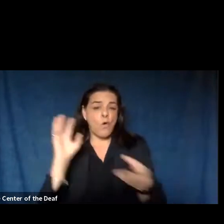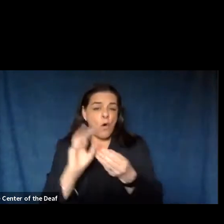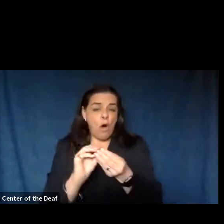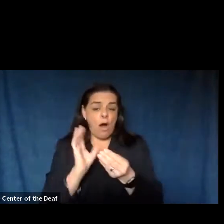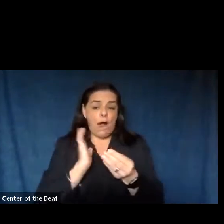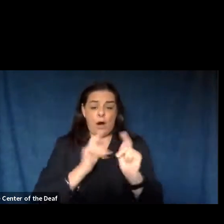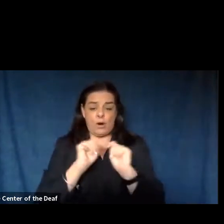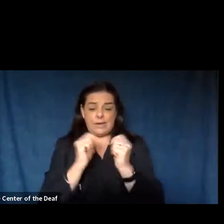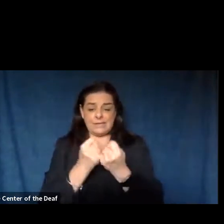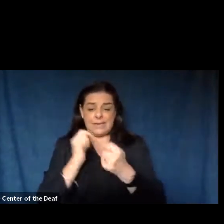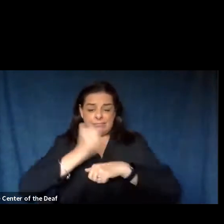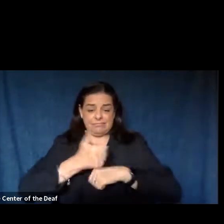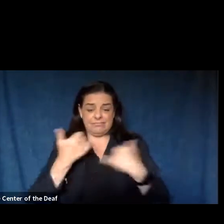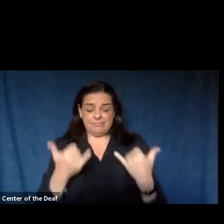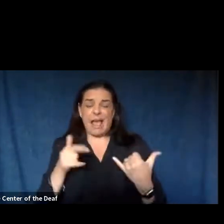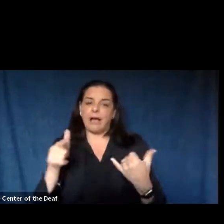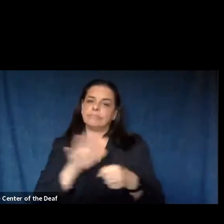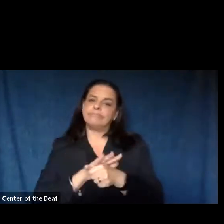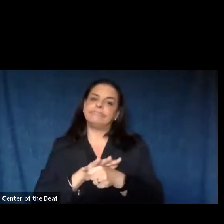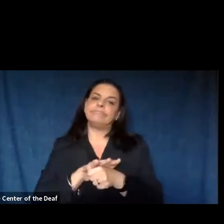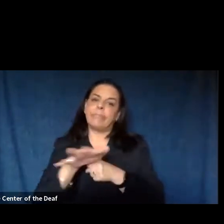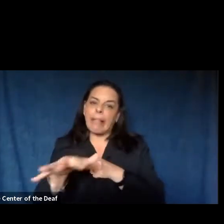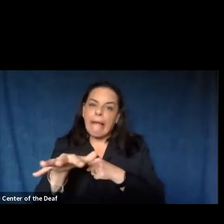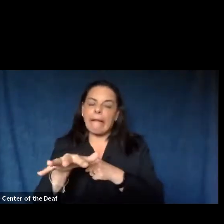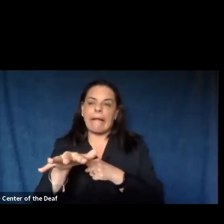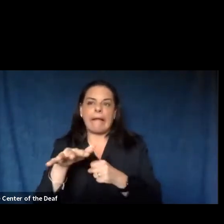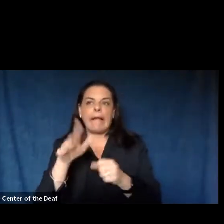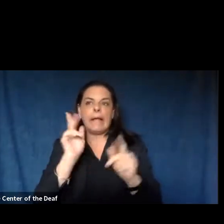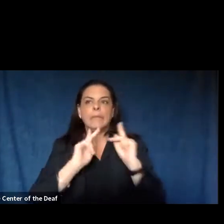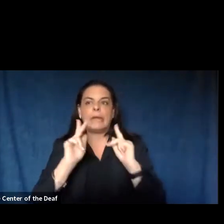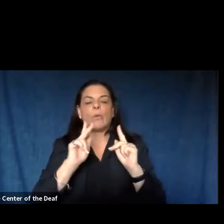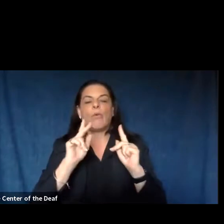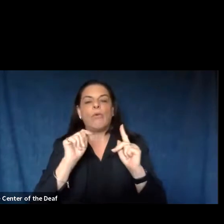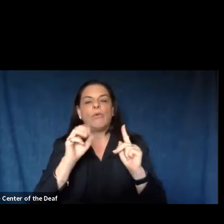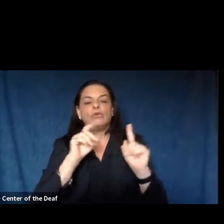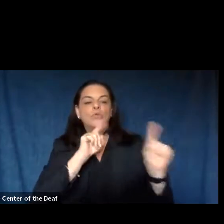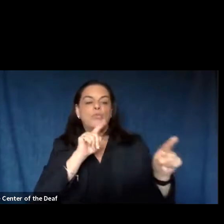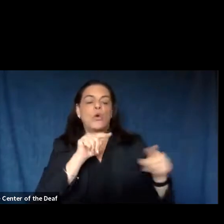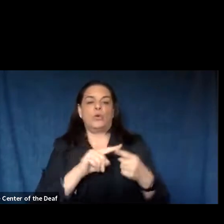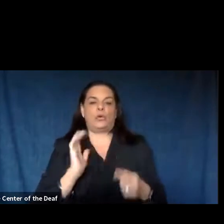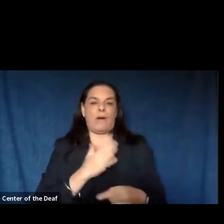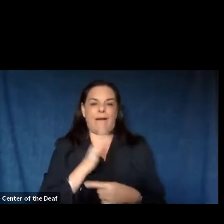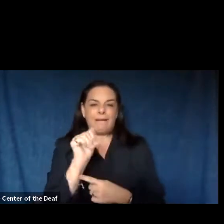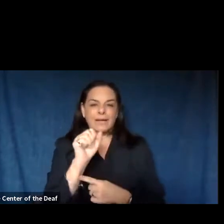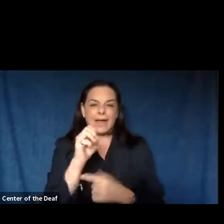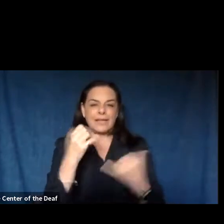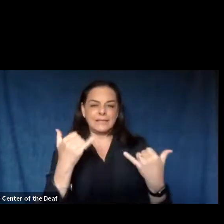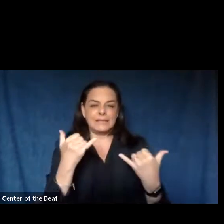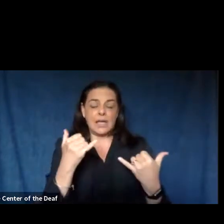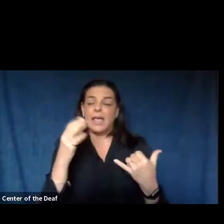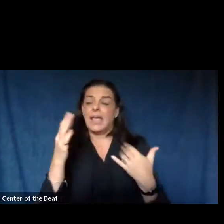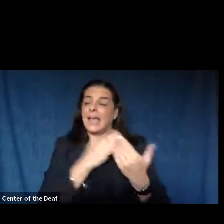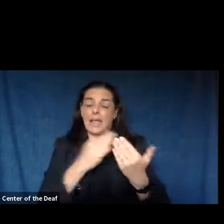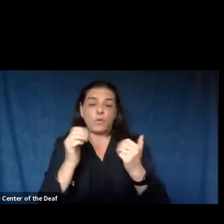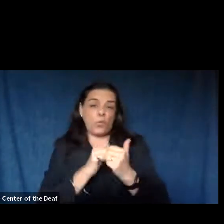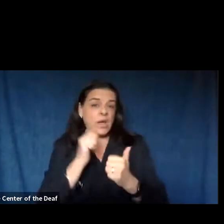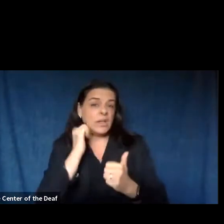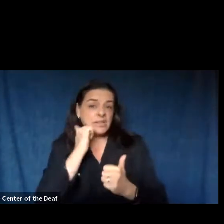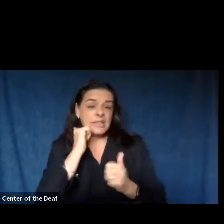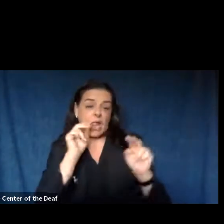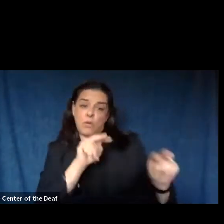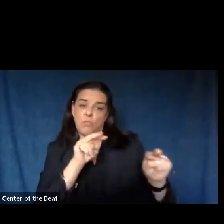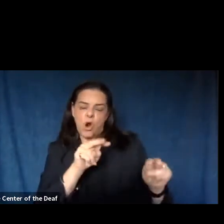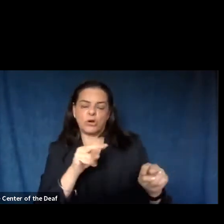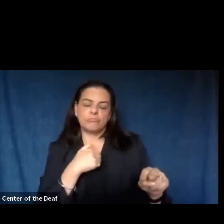have right now is more than sufficient to respond to our current caseload as it stands now, and that's even with the daily monitoring.